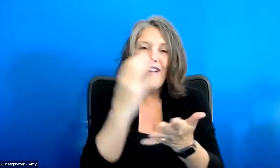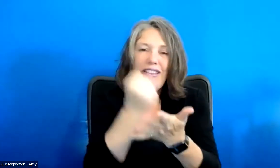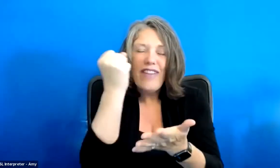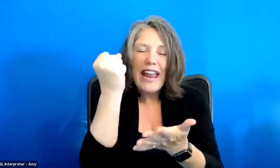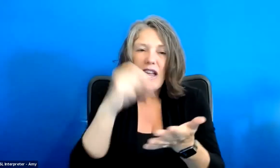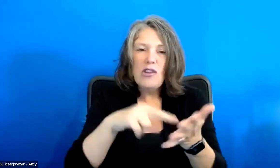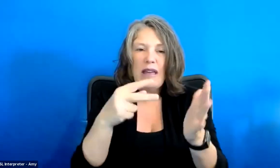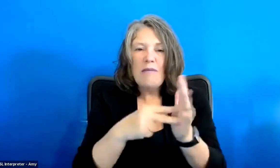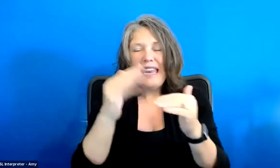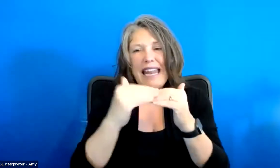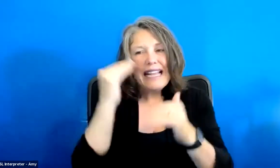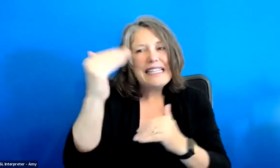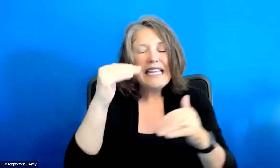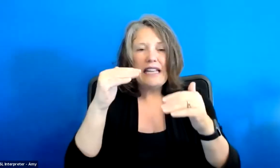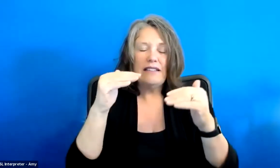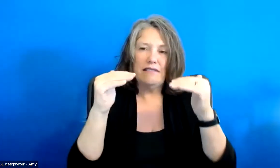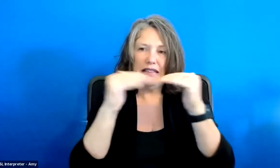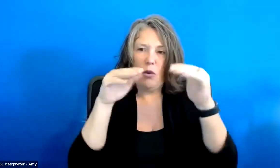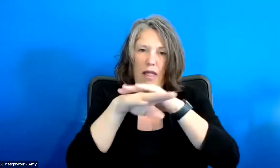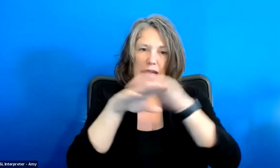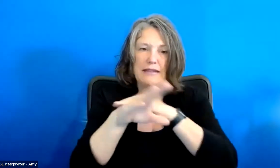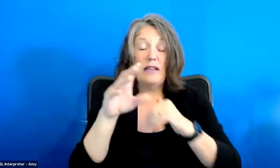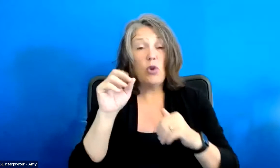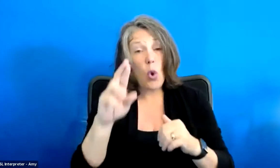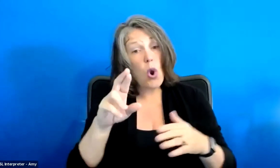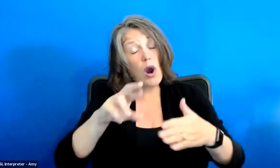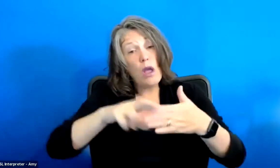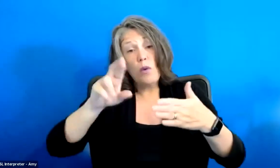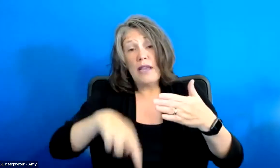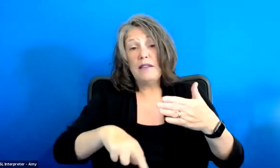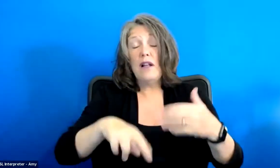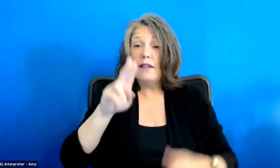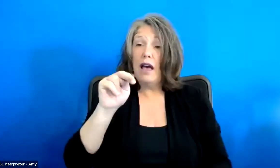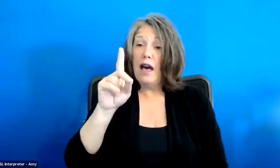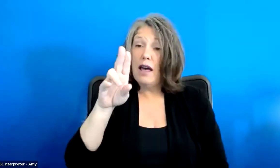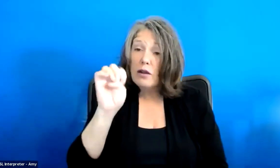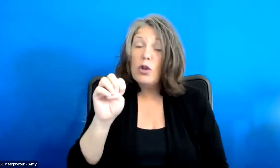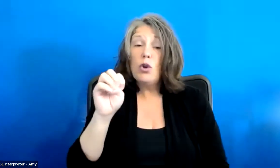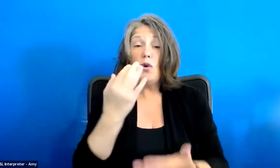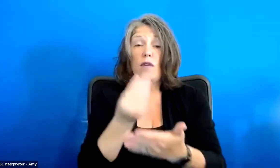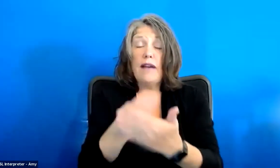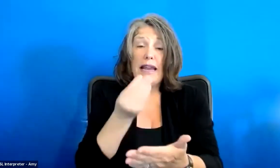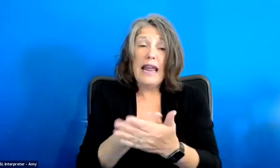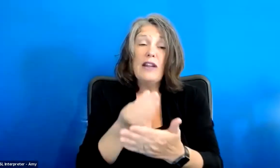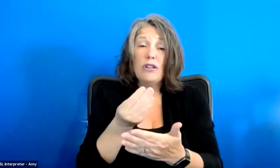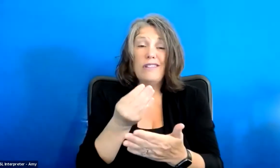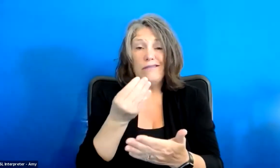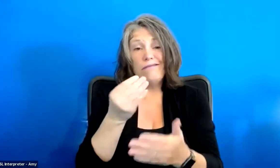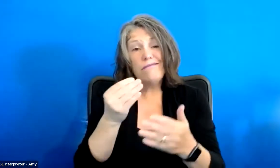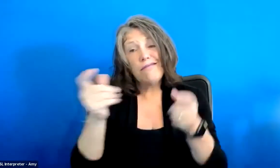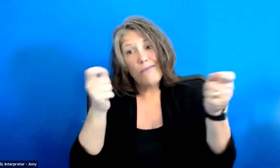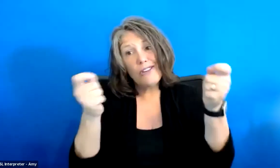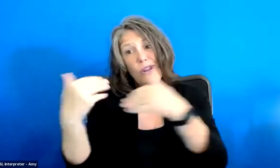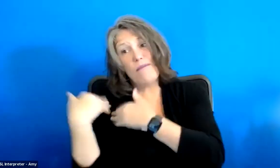it exceeds equal access, or result in an undue financial and administrative burden.